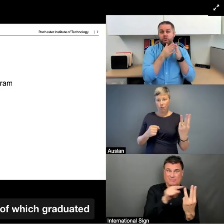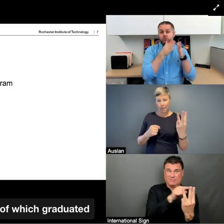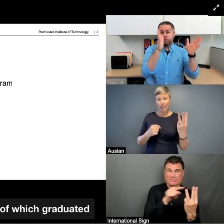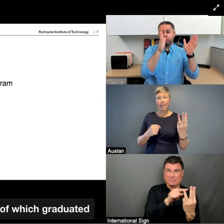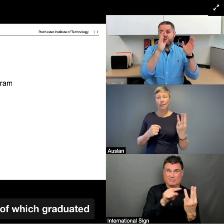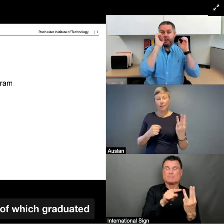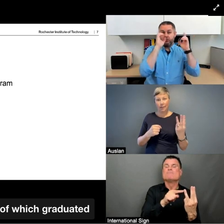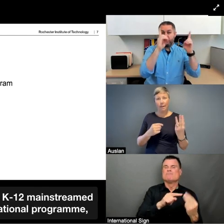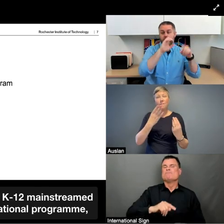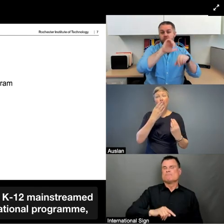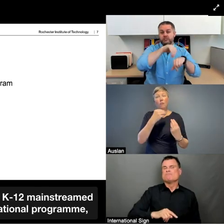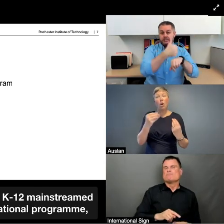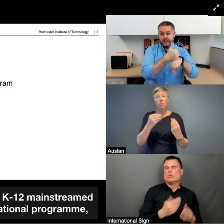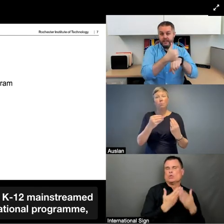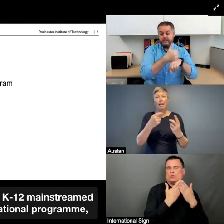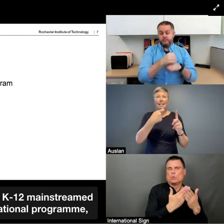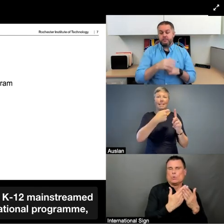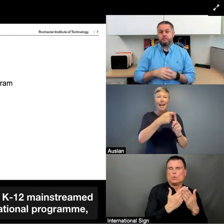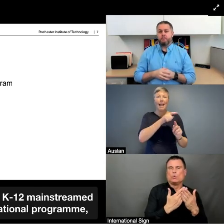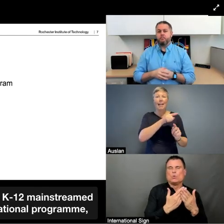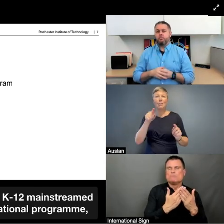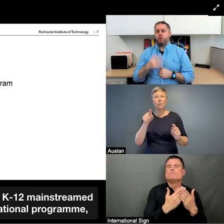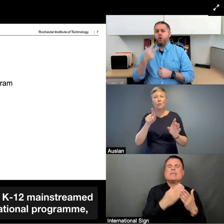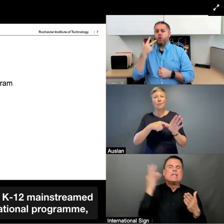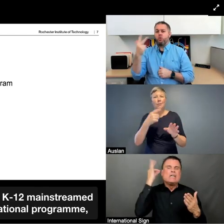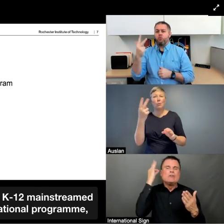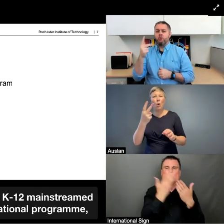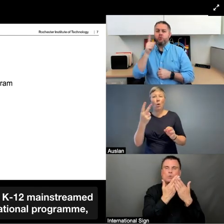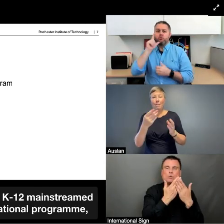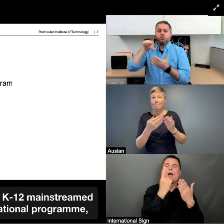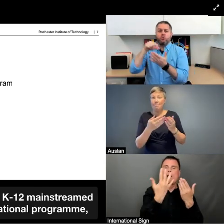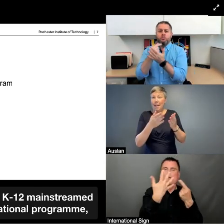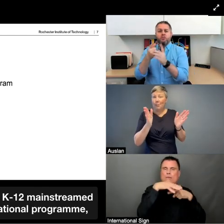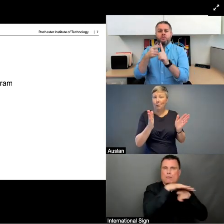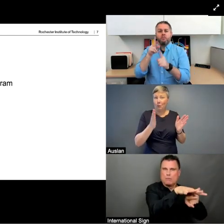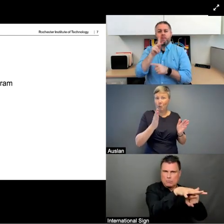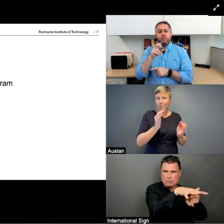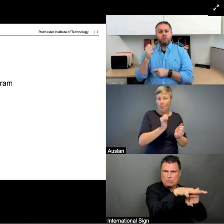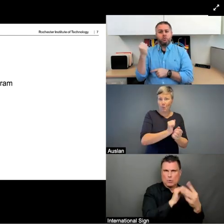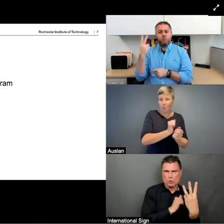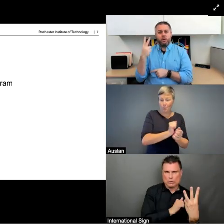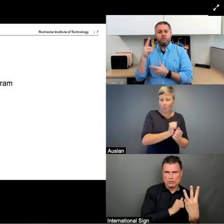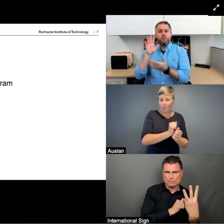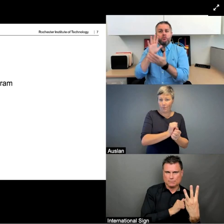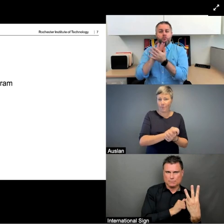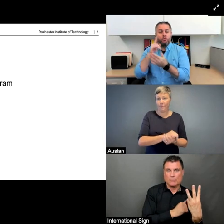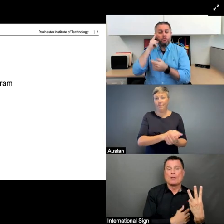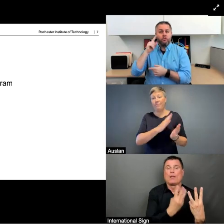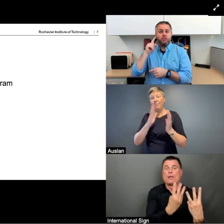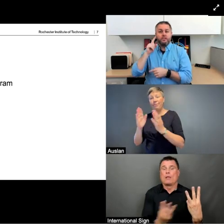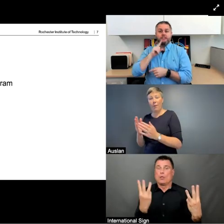3 of which graduated from a K-12 mainstreamed educational program,